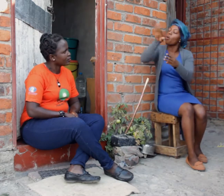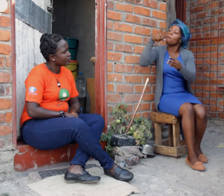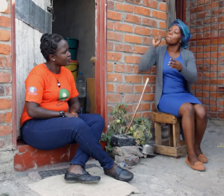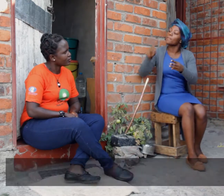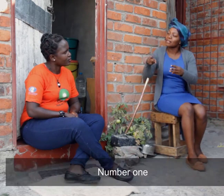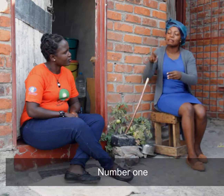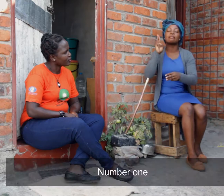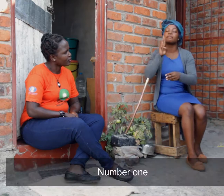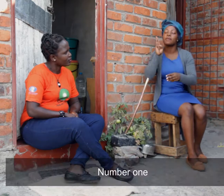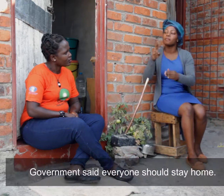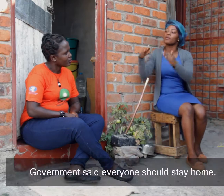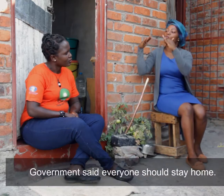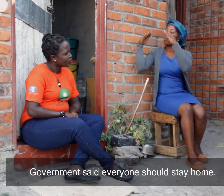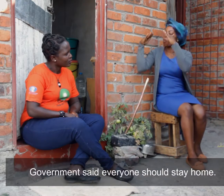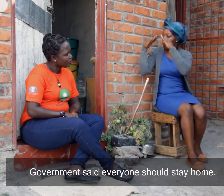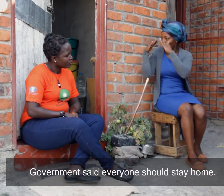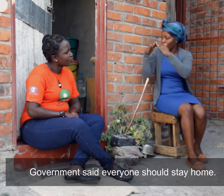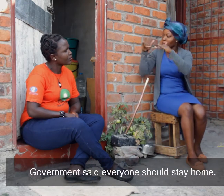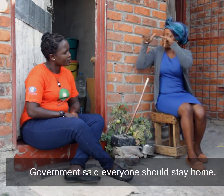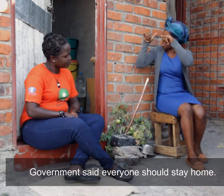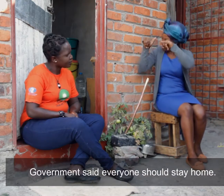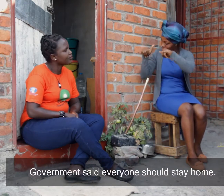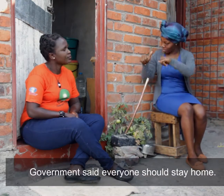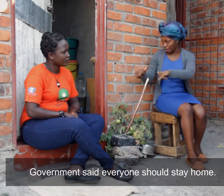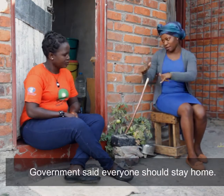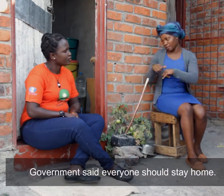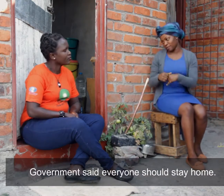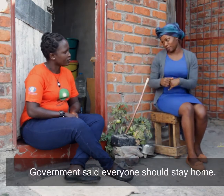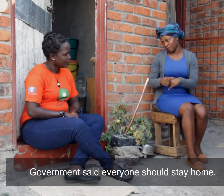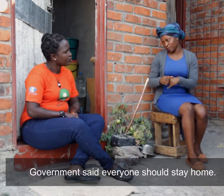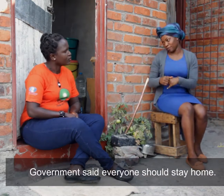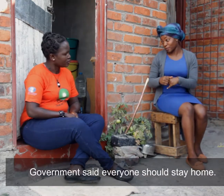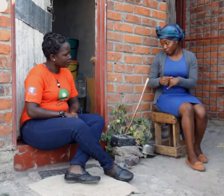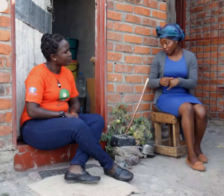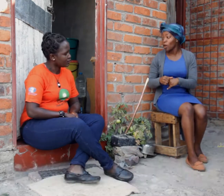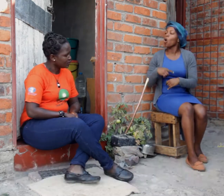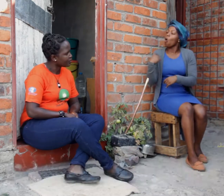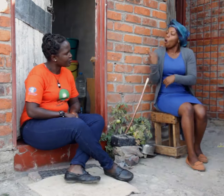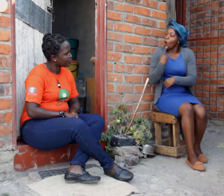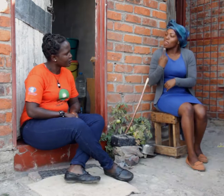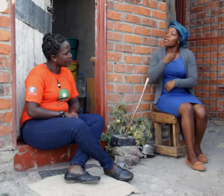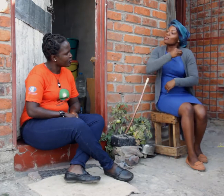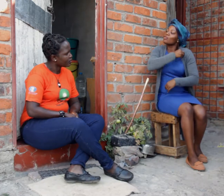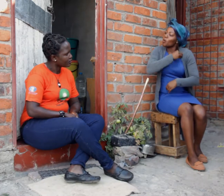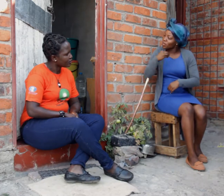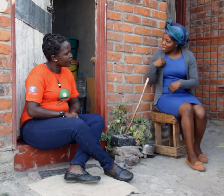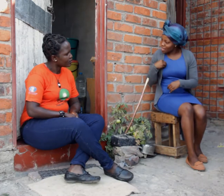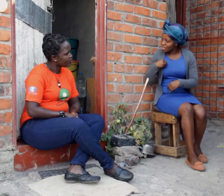Number one, government ya kati everyone should stay home. Handiti? Yeah, yeah.